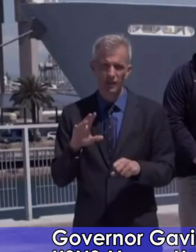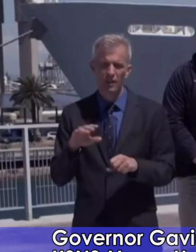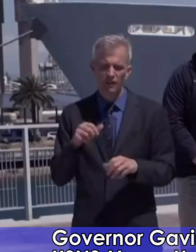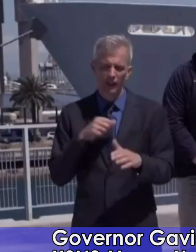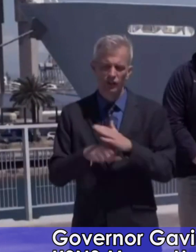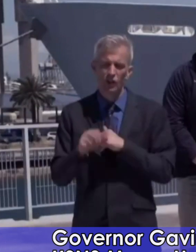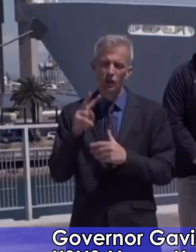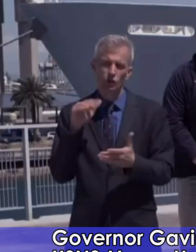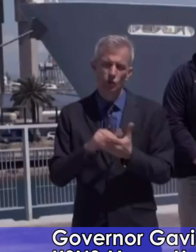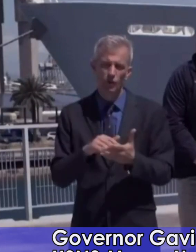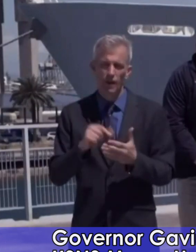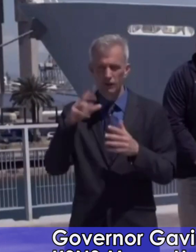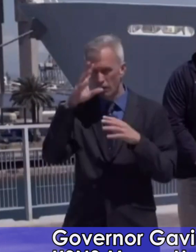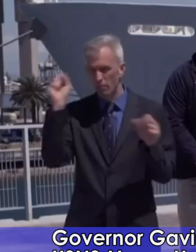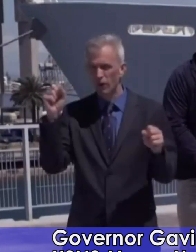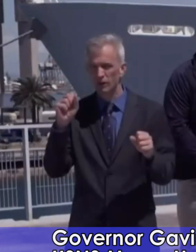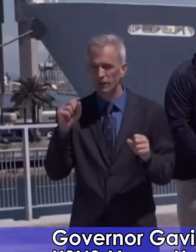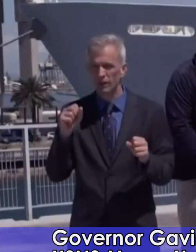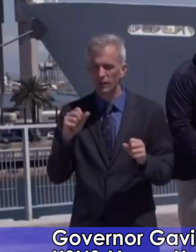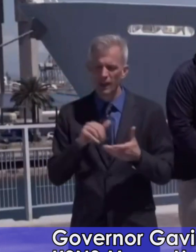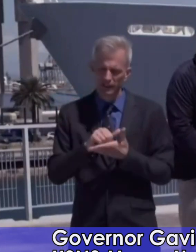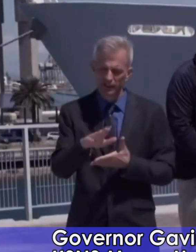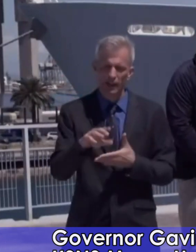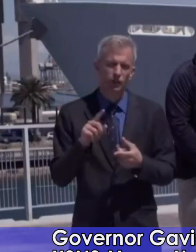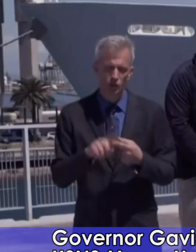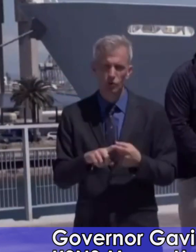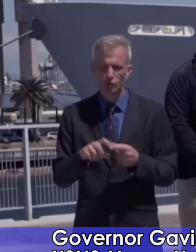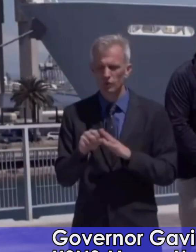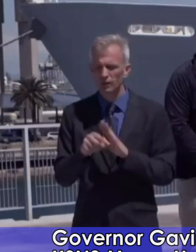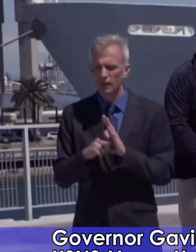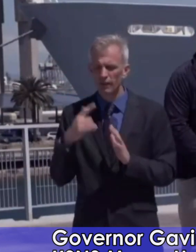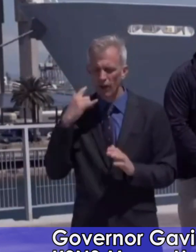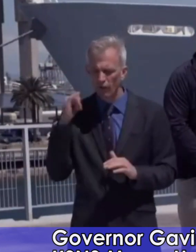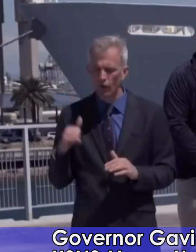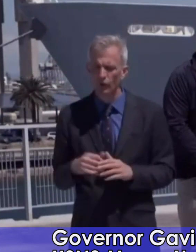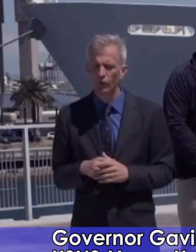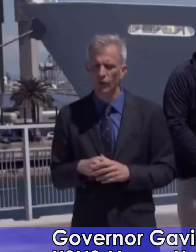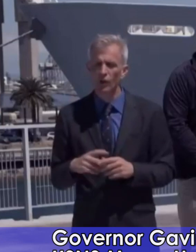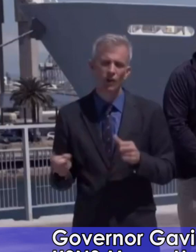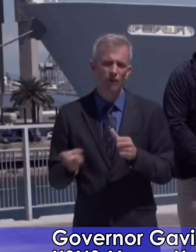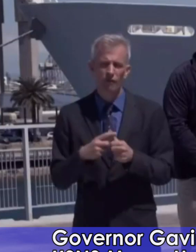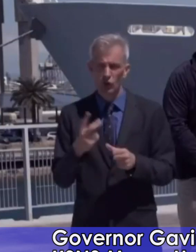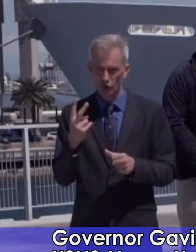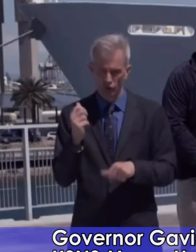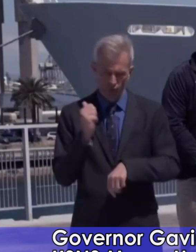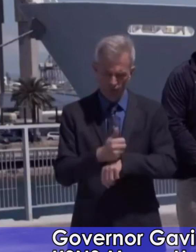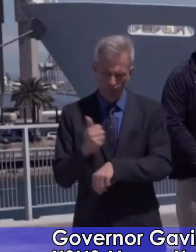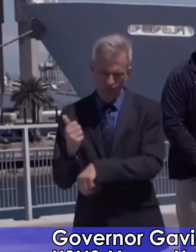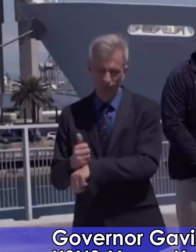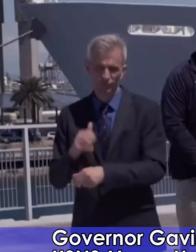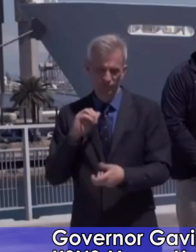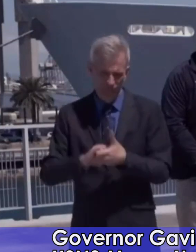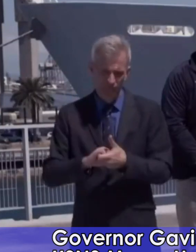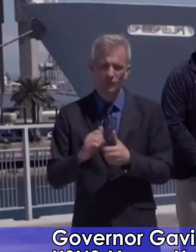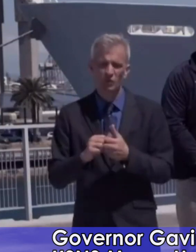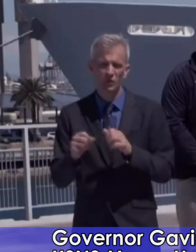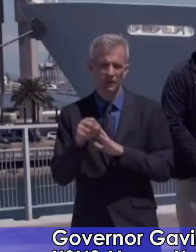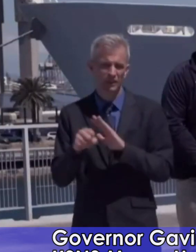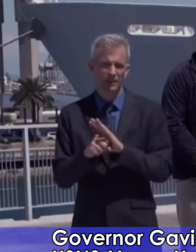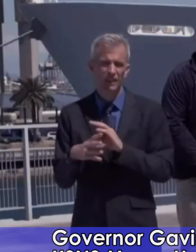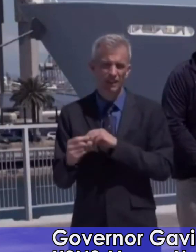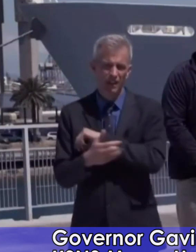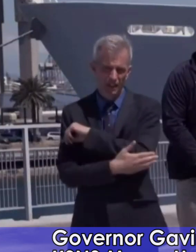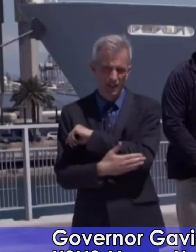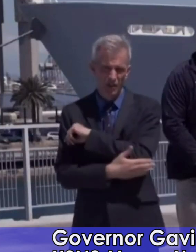President Trump has sent to the state of California. The first two will be done in partnership with the state and county, and that's how